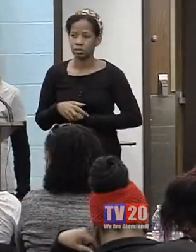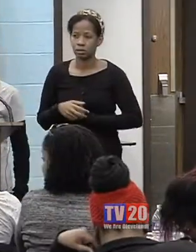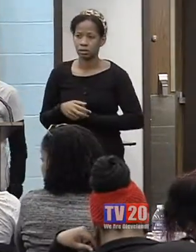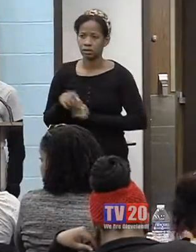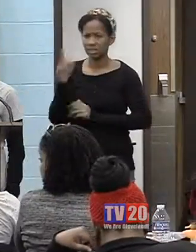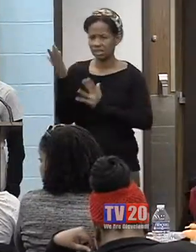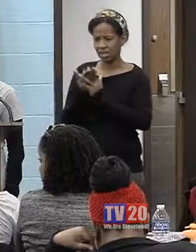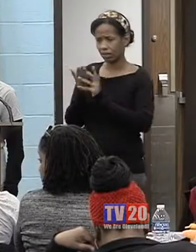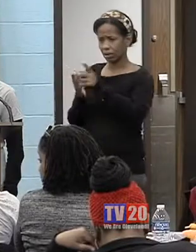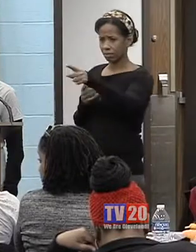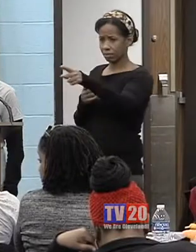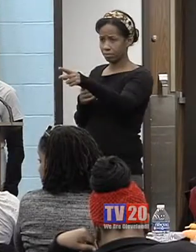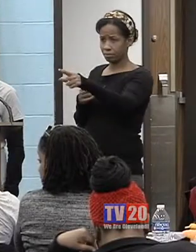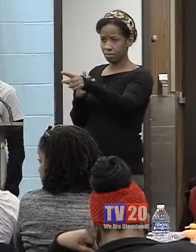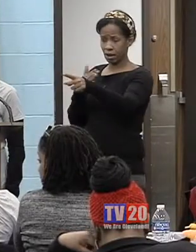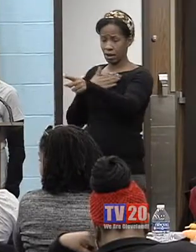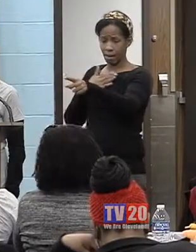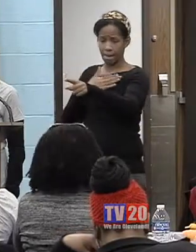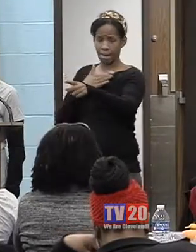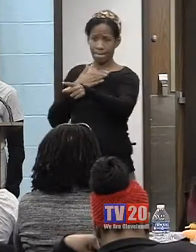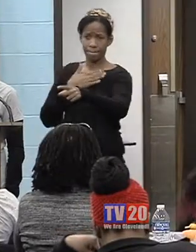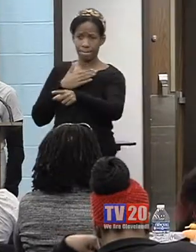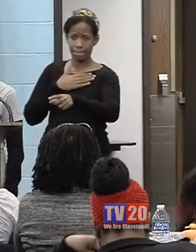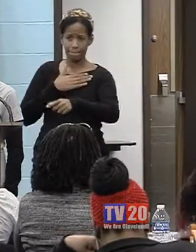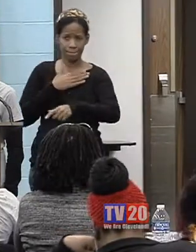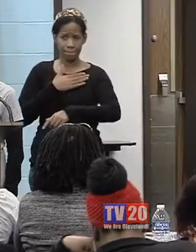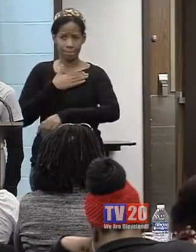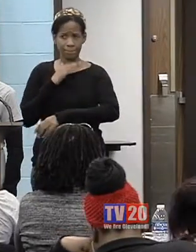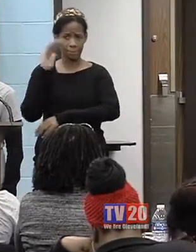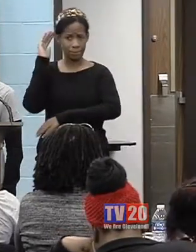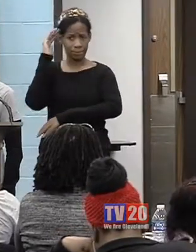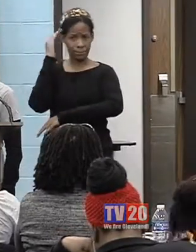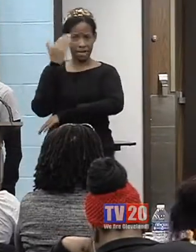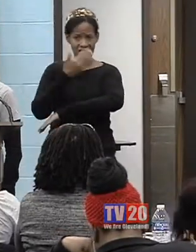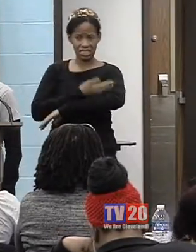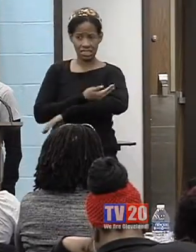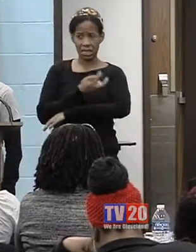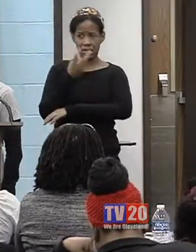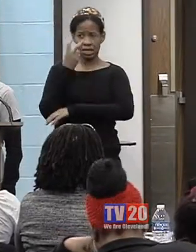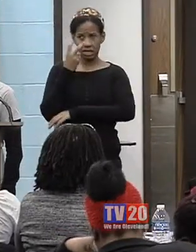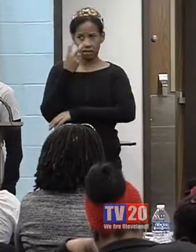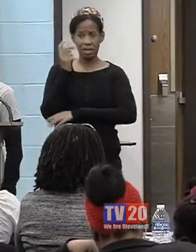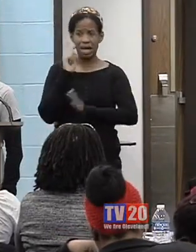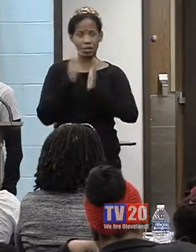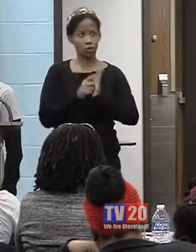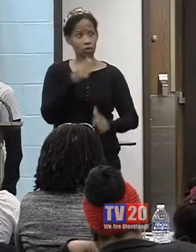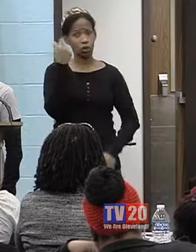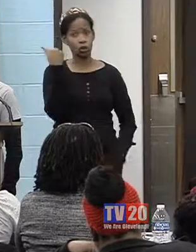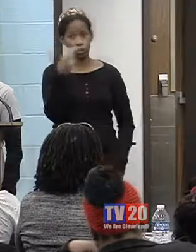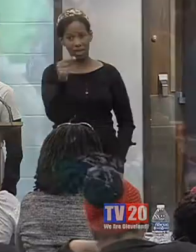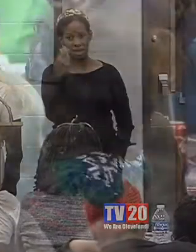Yes. I have a son that's legally blind, and on the wall here are green